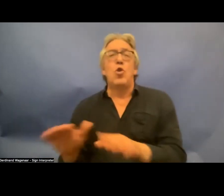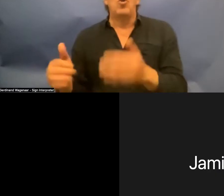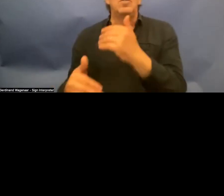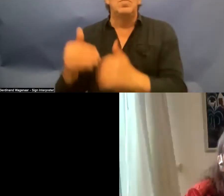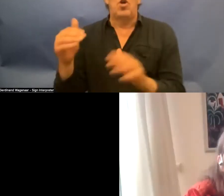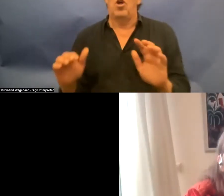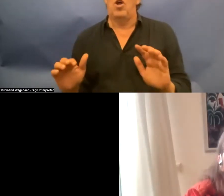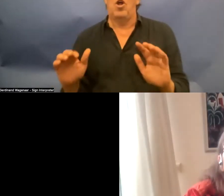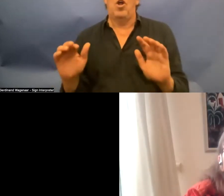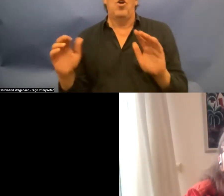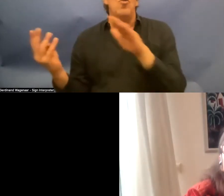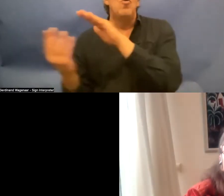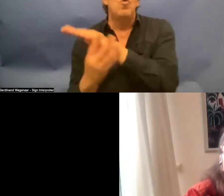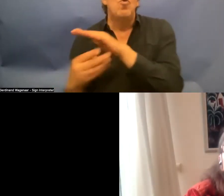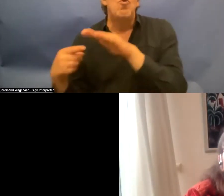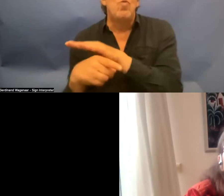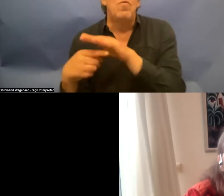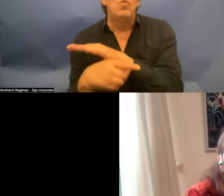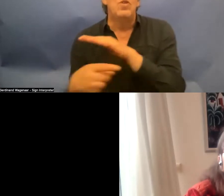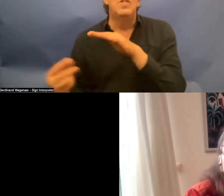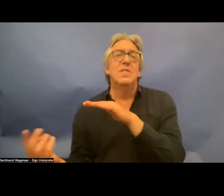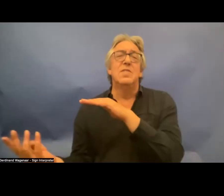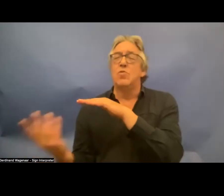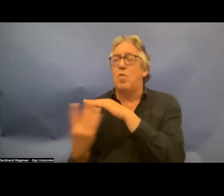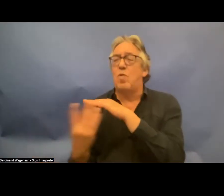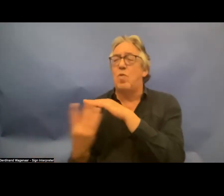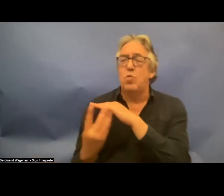Yes, and thank you for that. I agree with you very much on that issue.